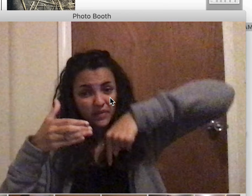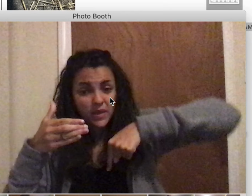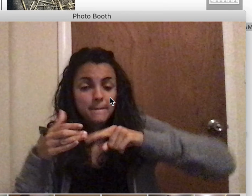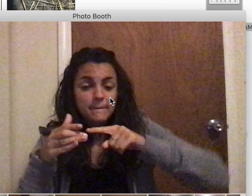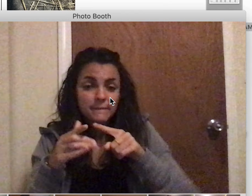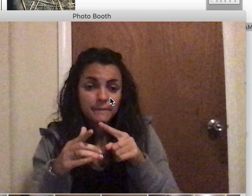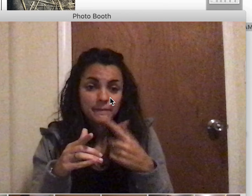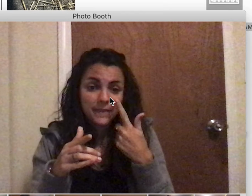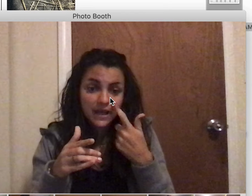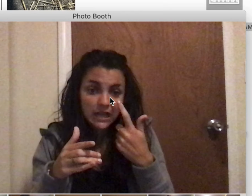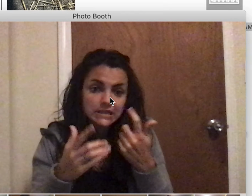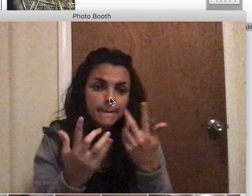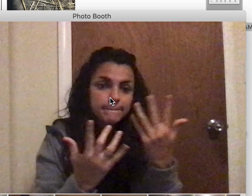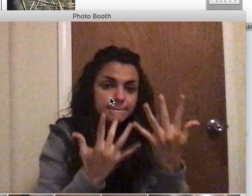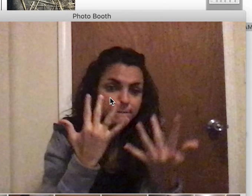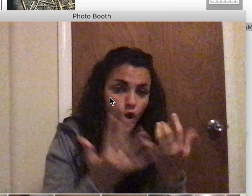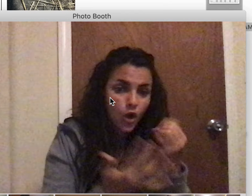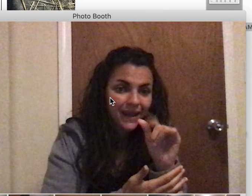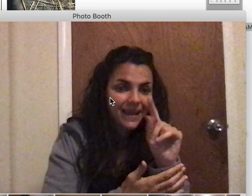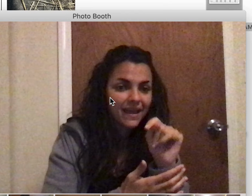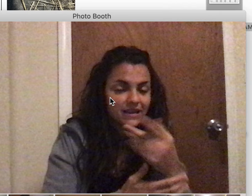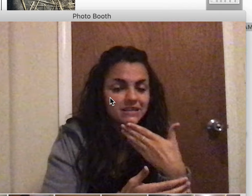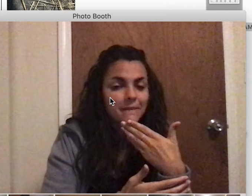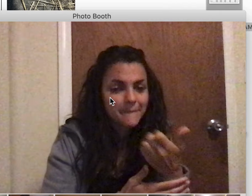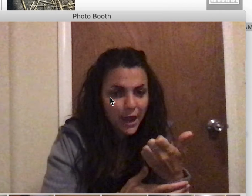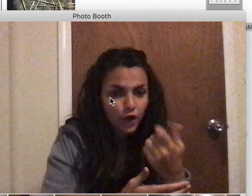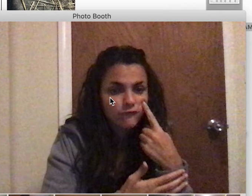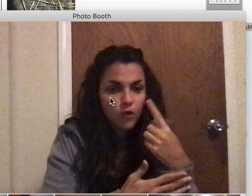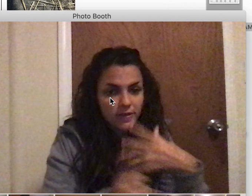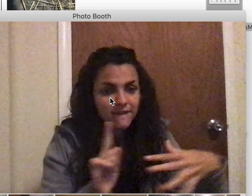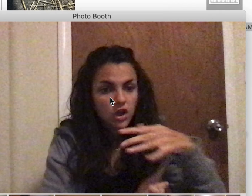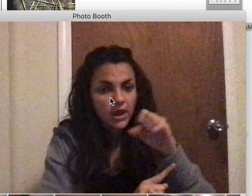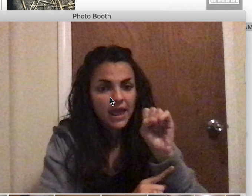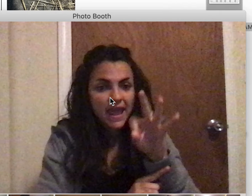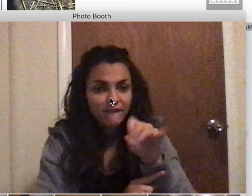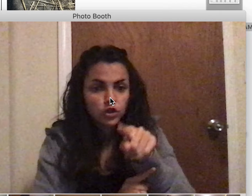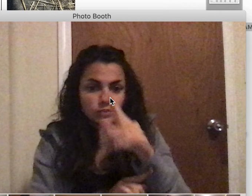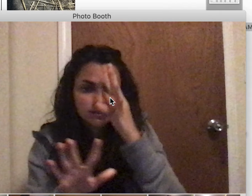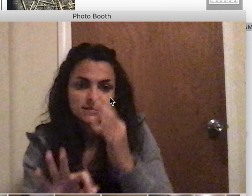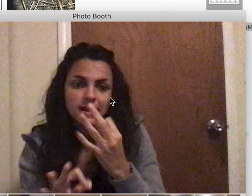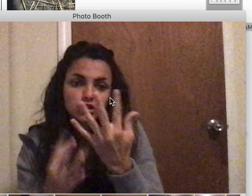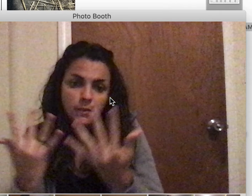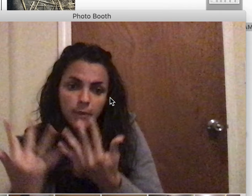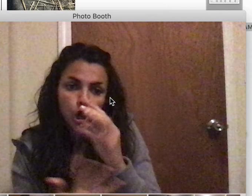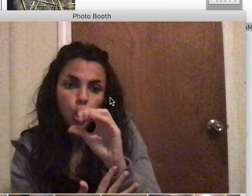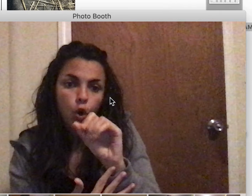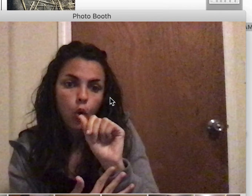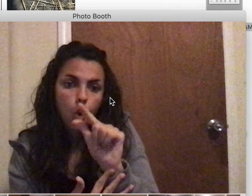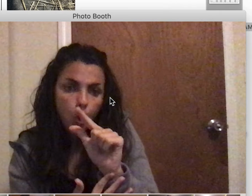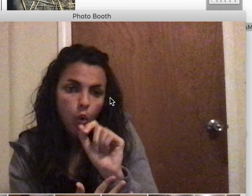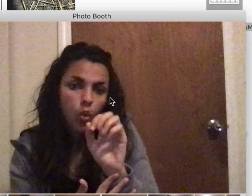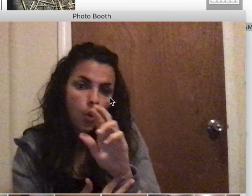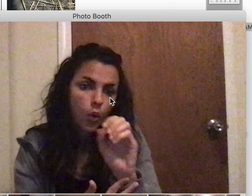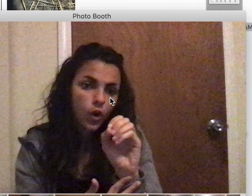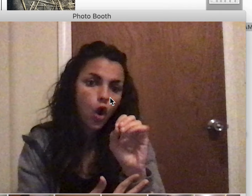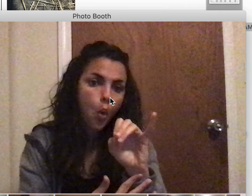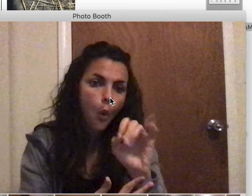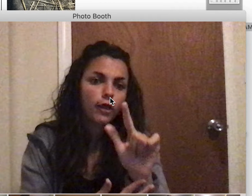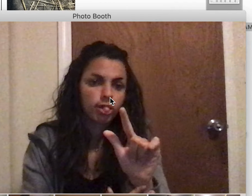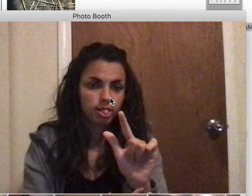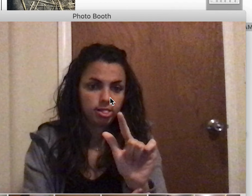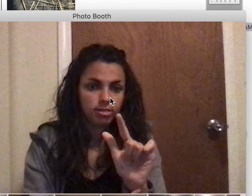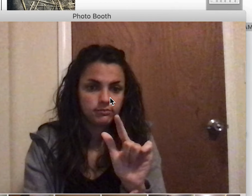to burn coal or if you were to burn oil. All right, so